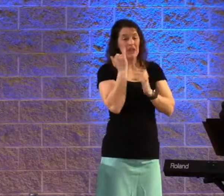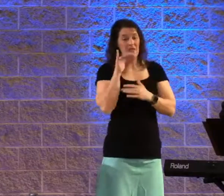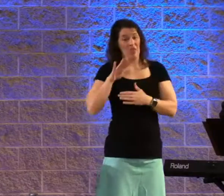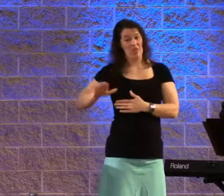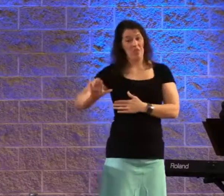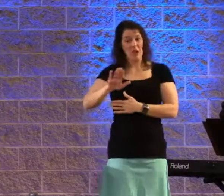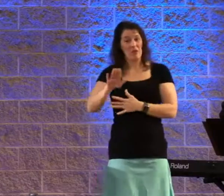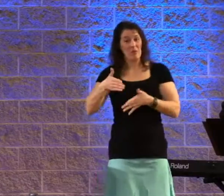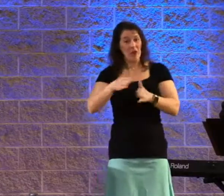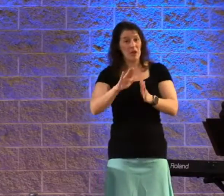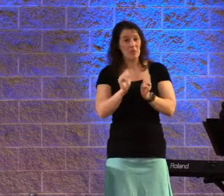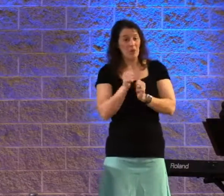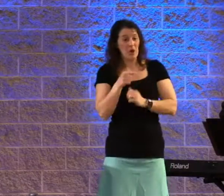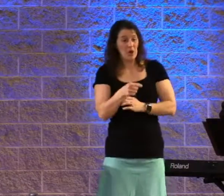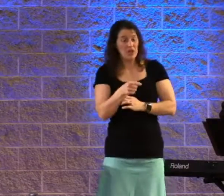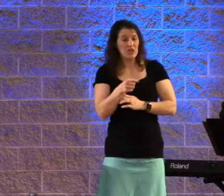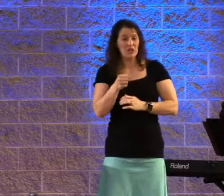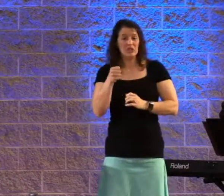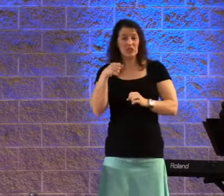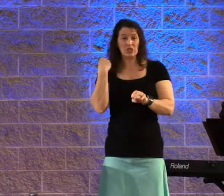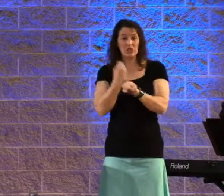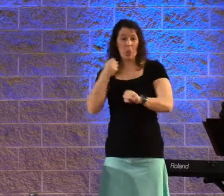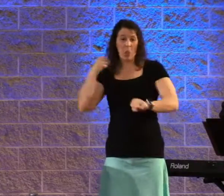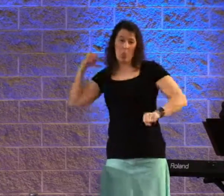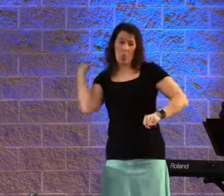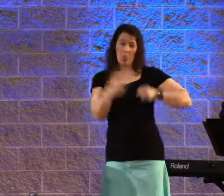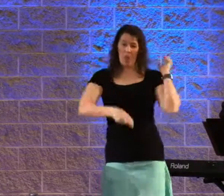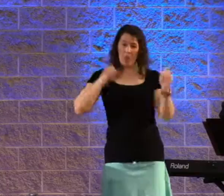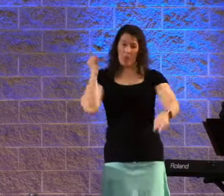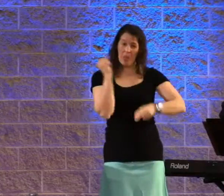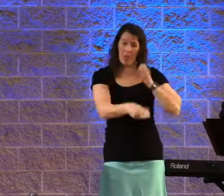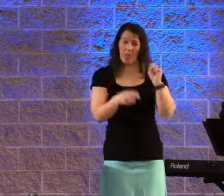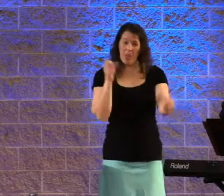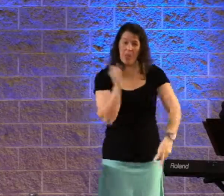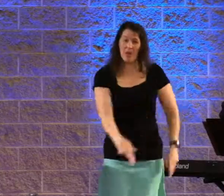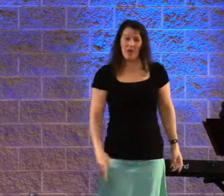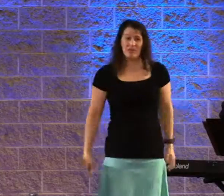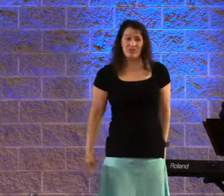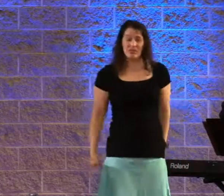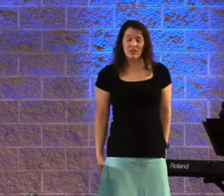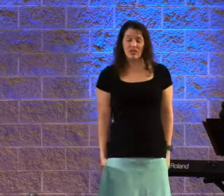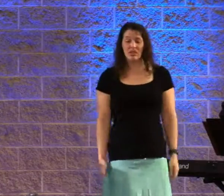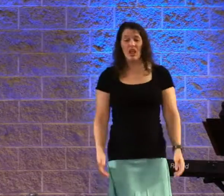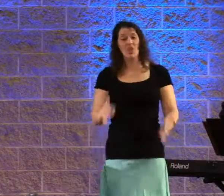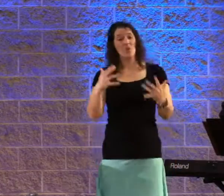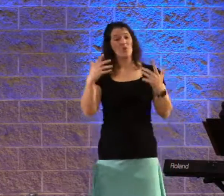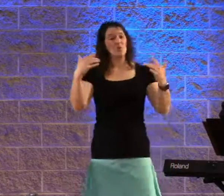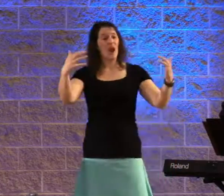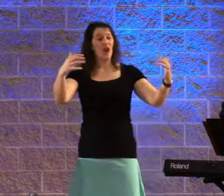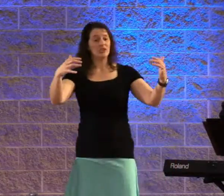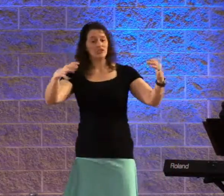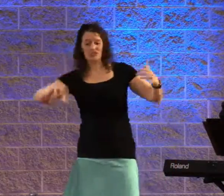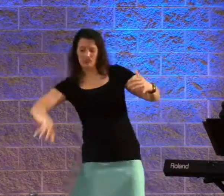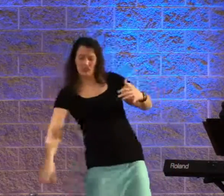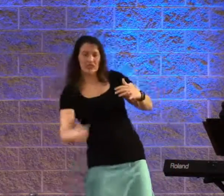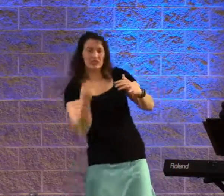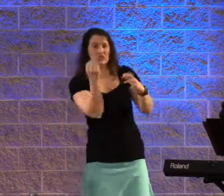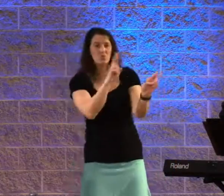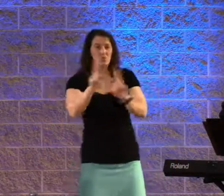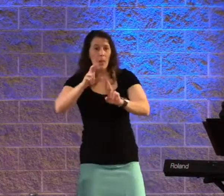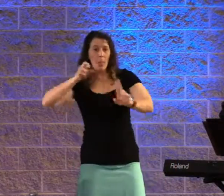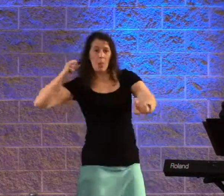way with her, she was going to get stoned. The self-righteous crowd had already picked up their